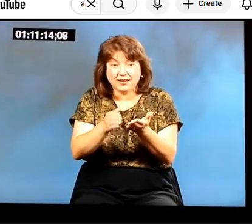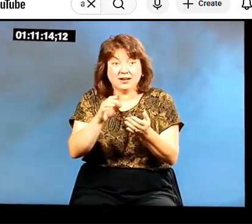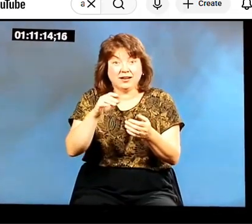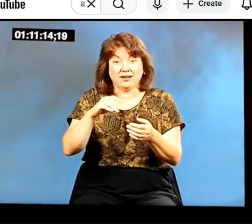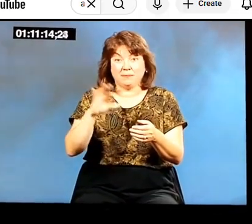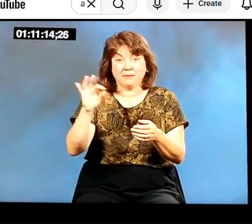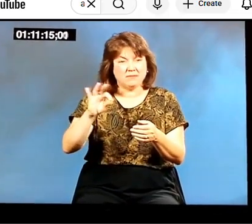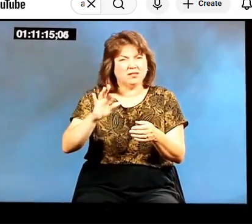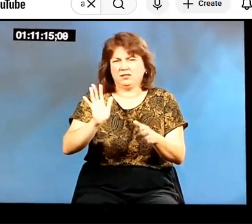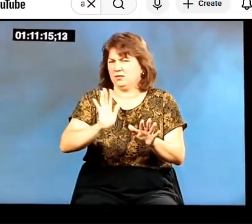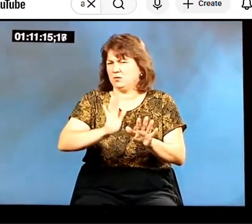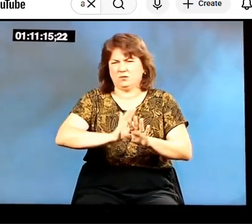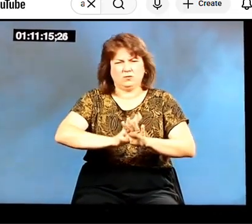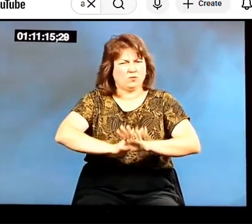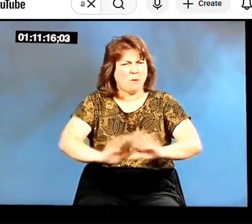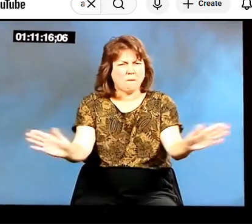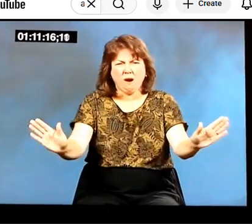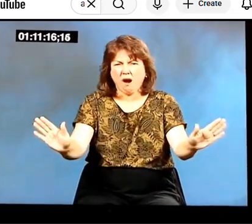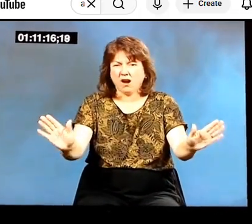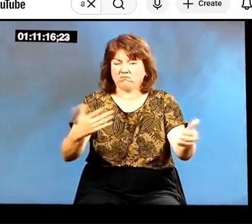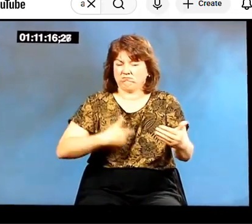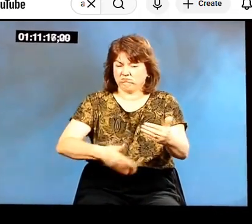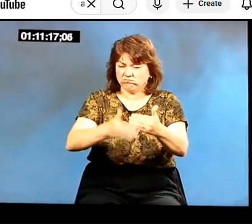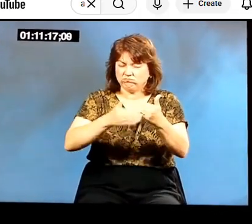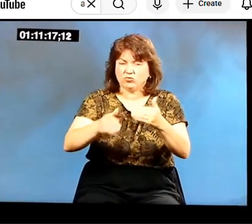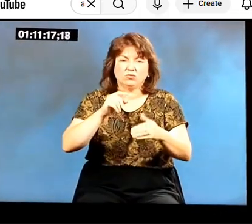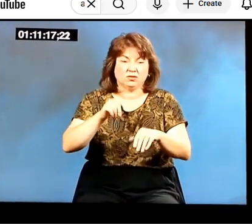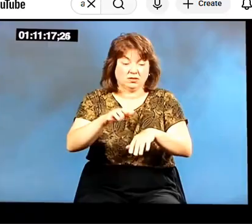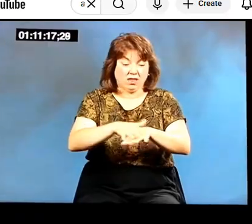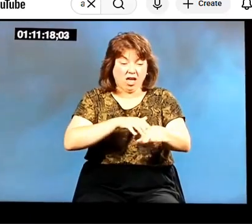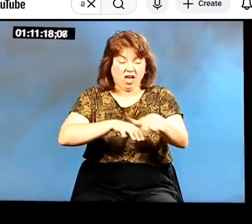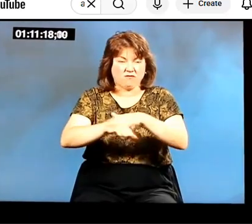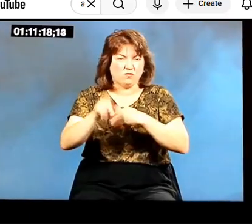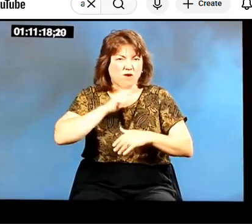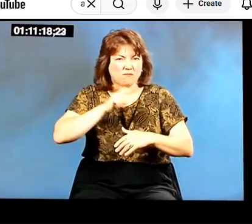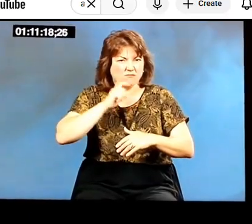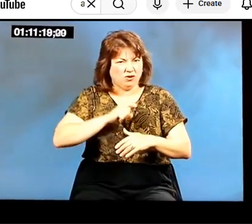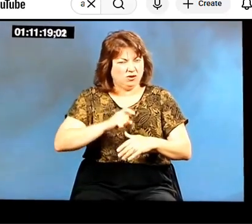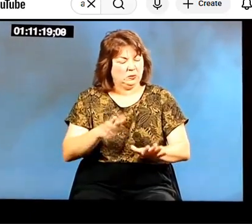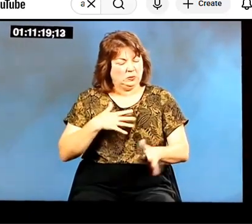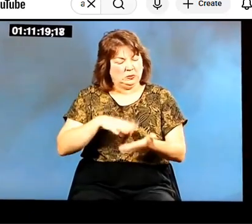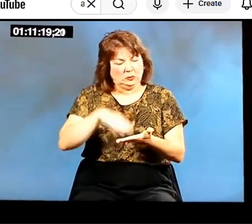I realized that never again will I cut